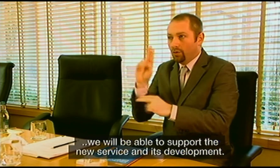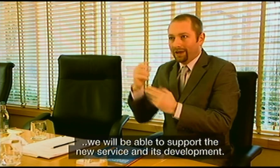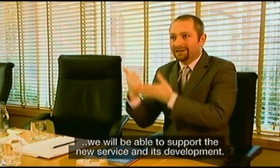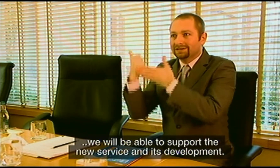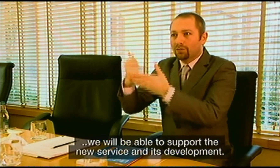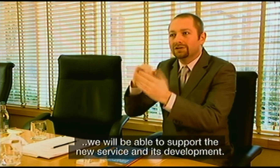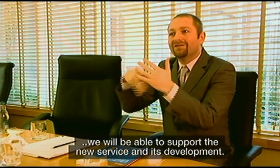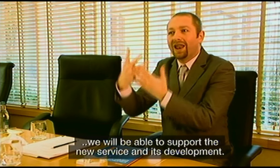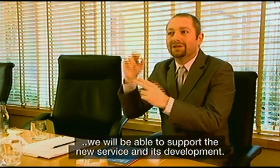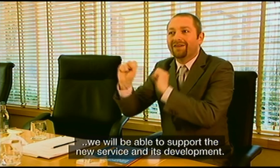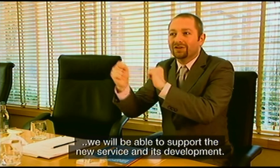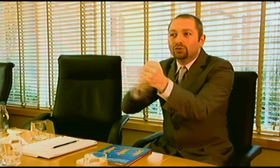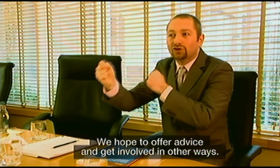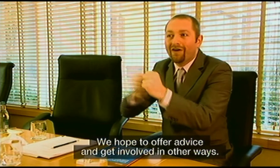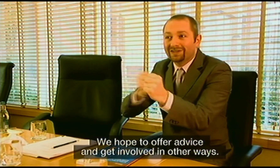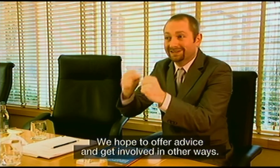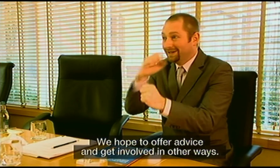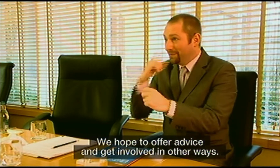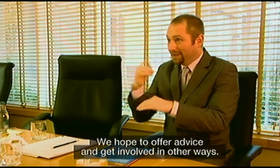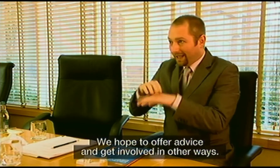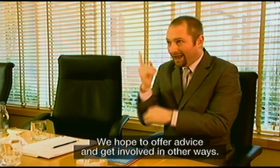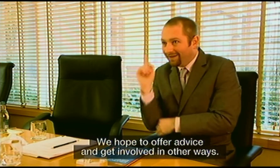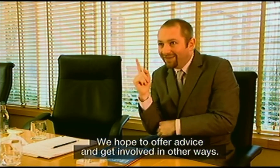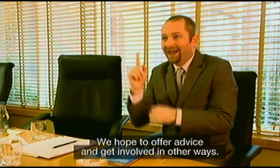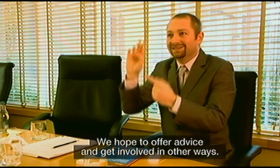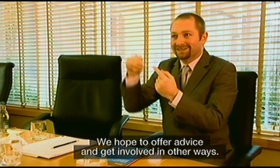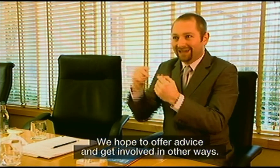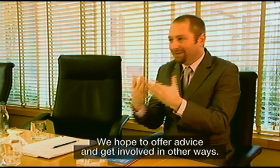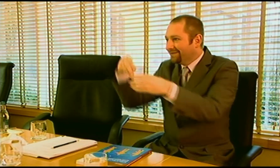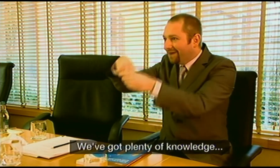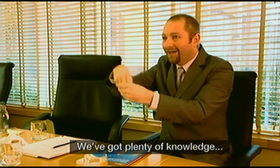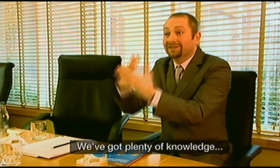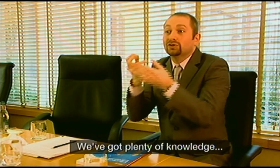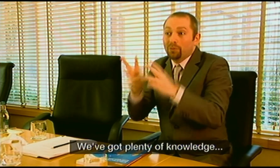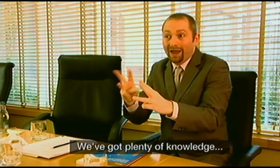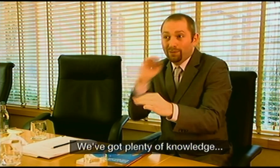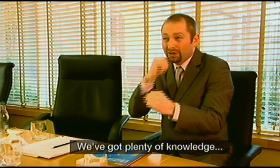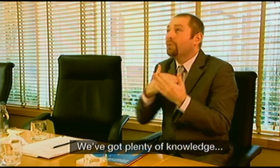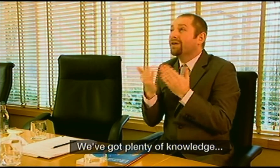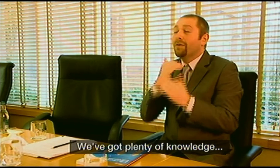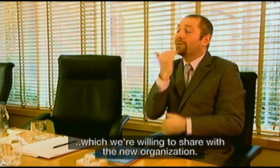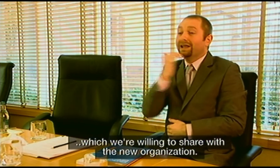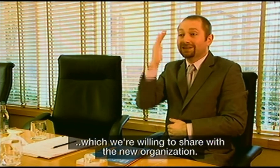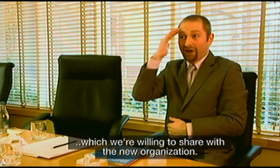new service and its development. We hope to offer advice and get involved in other ways. We've got plenty of knowledge which we are willing to share with the